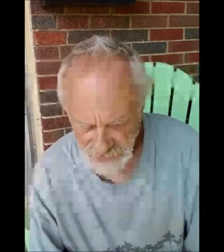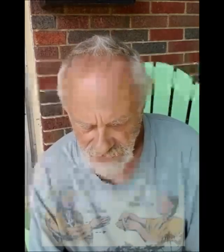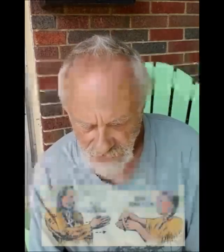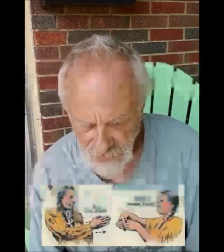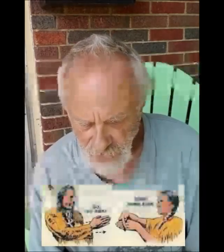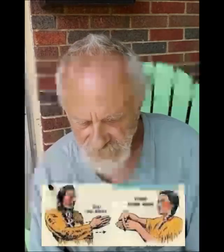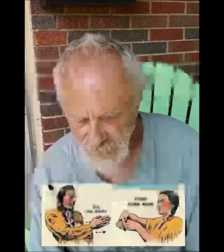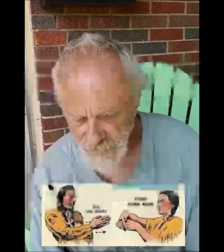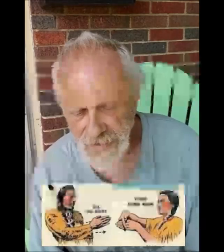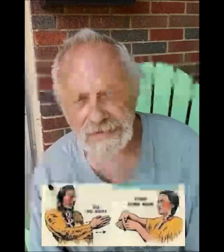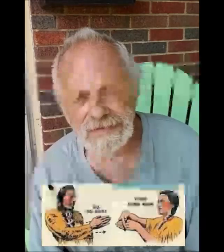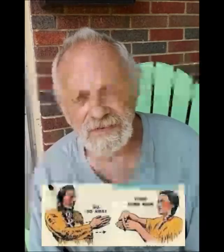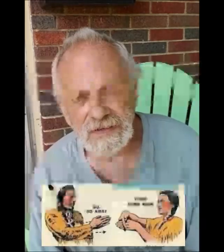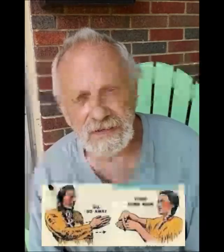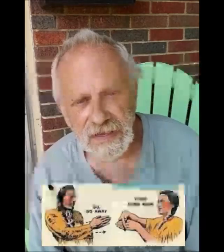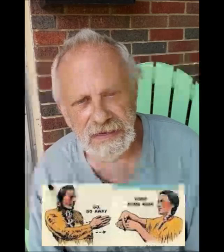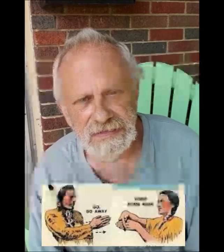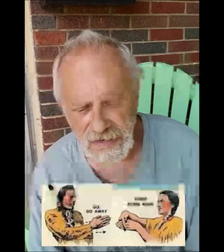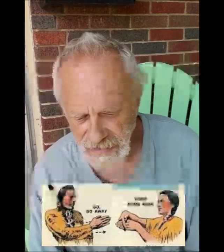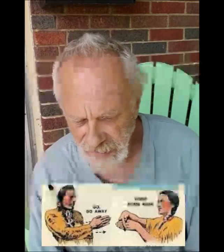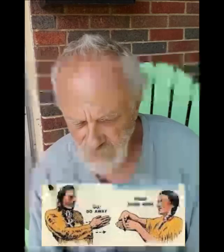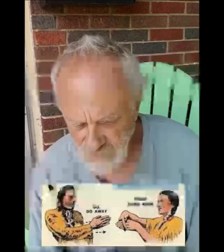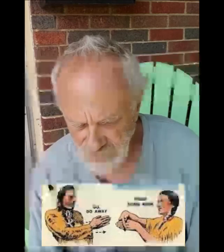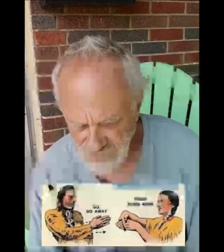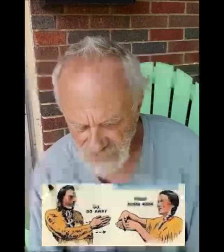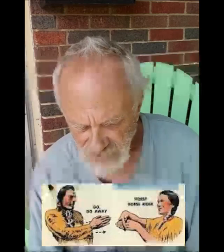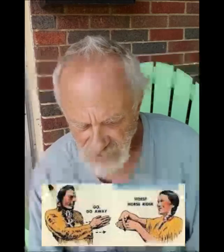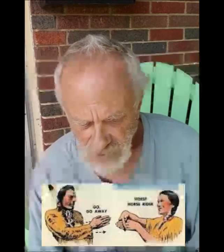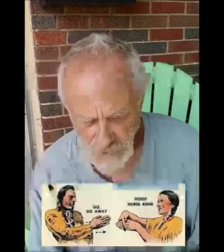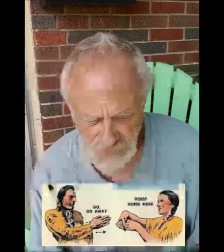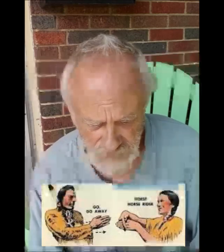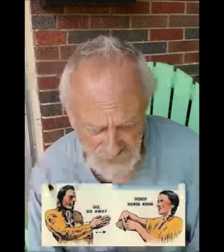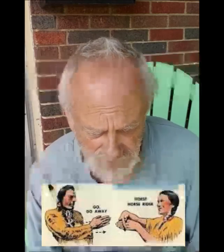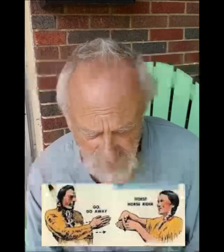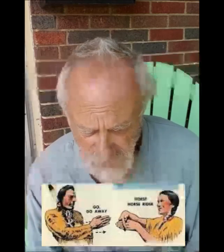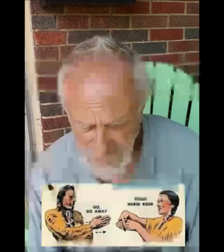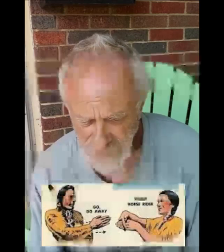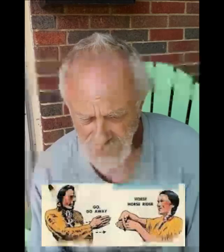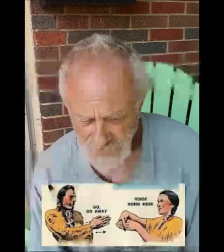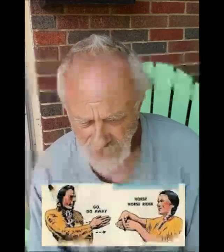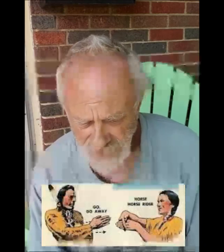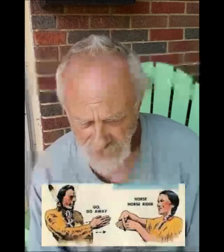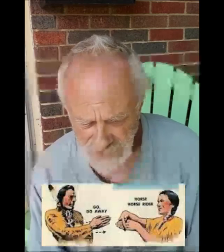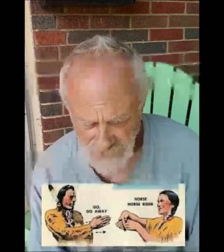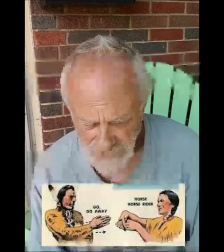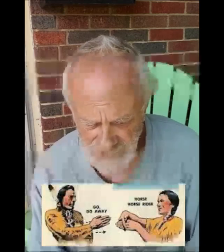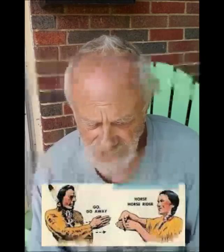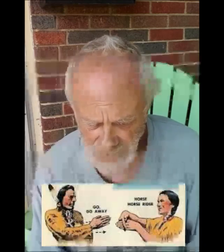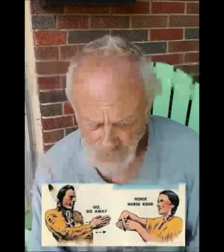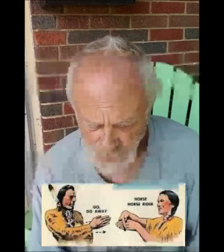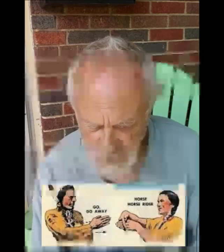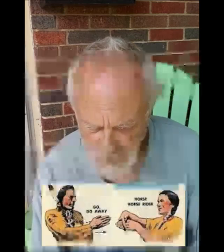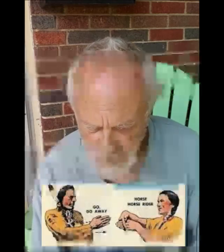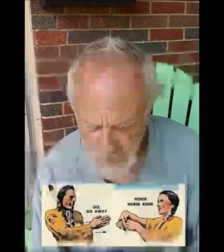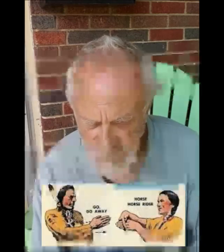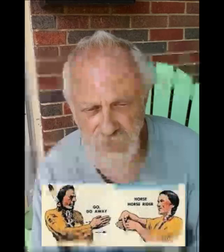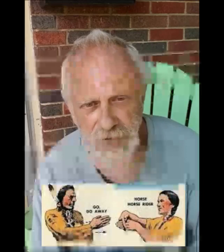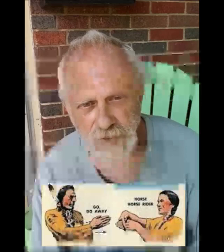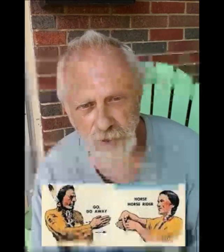on our Great Western Plains invented a sign language. Now, it was used by many, many Indian tribes that could not understand a word spoken by strange